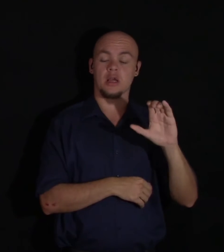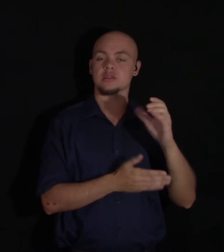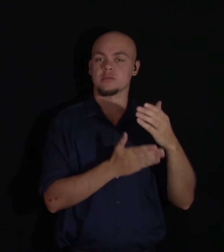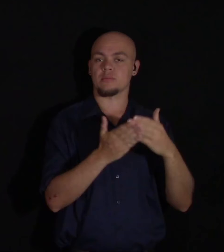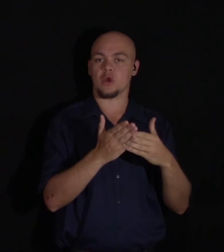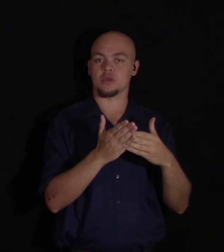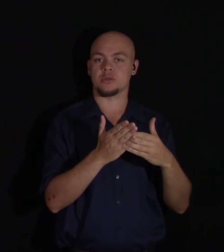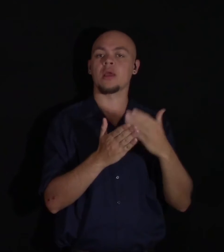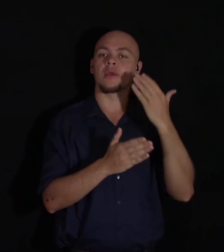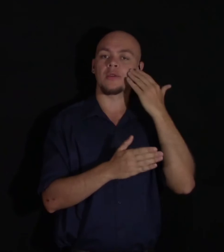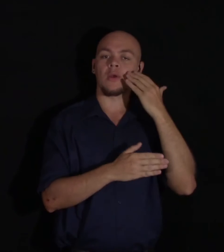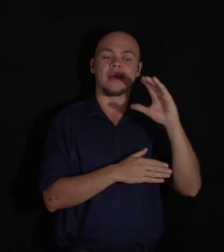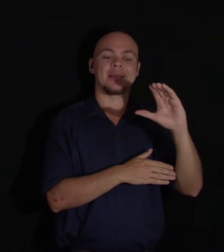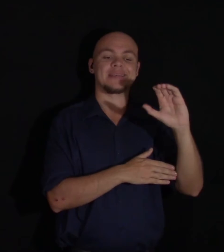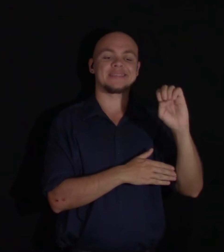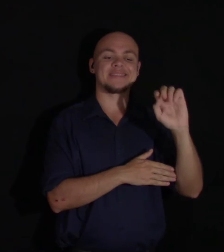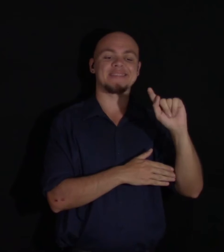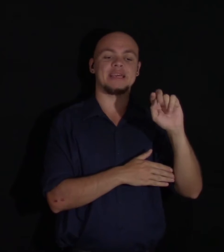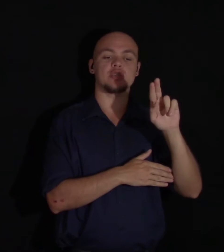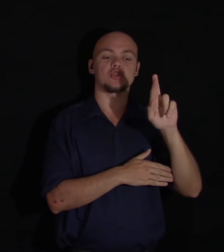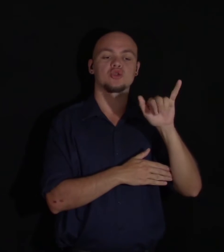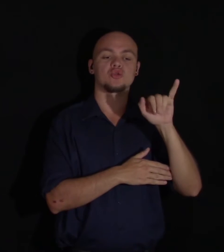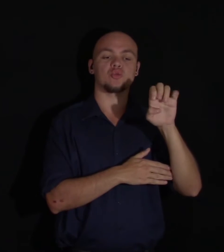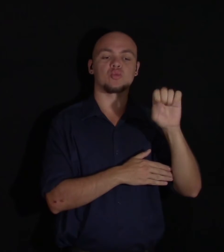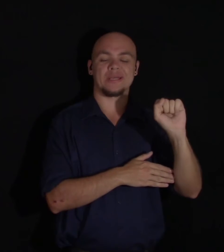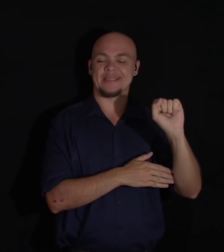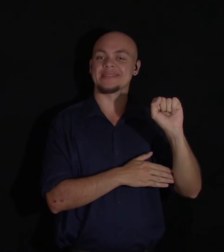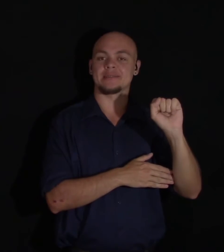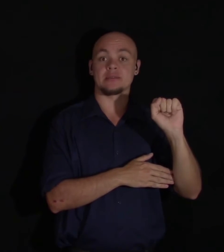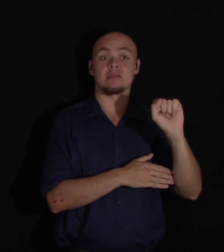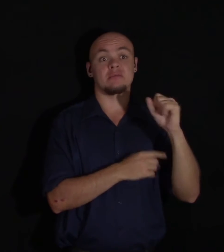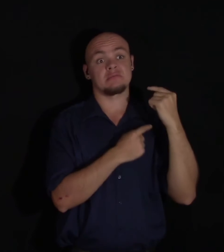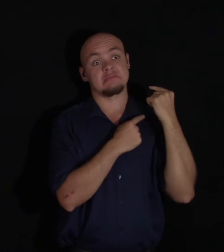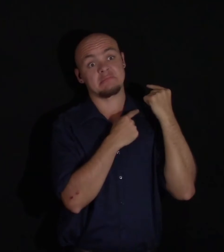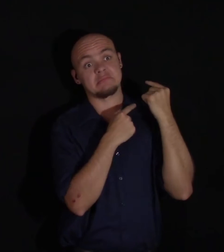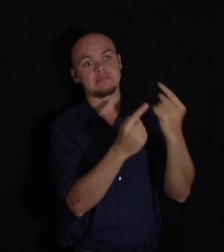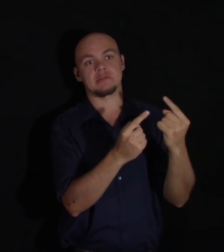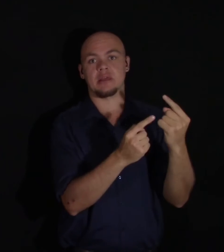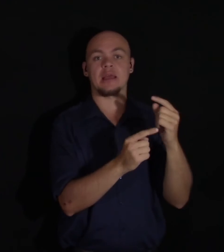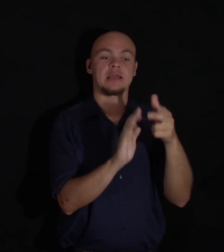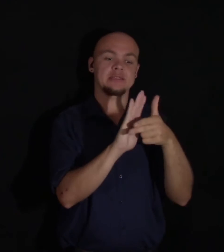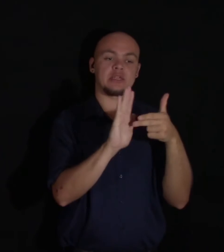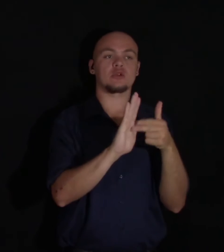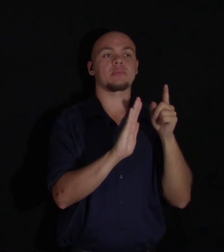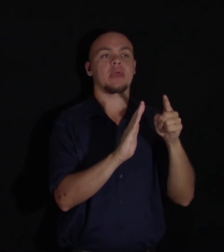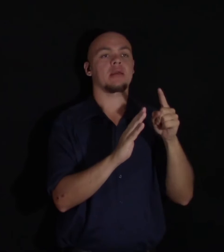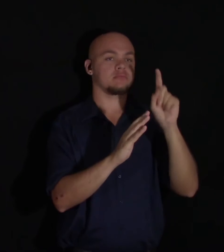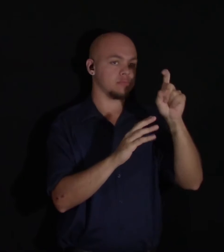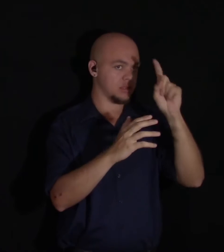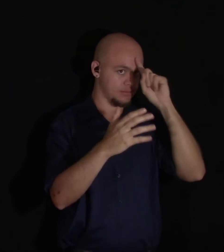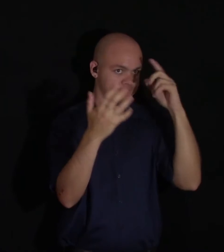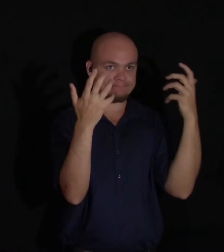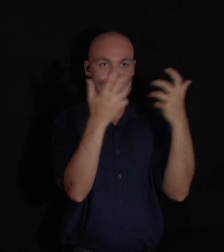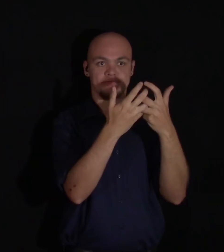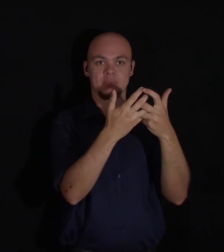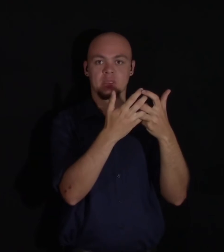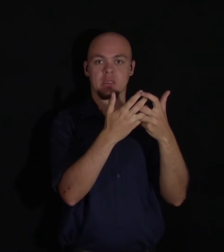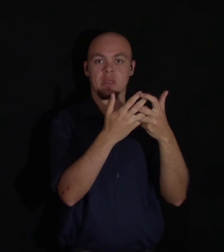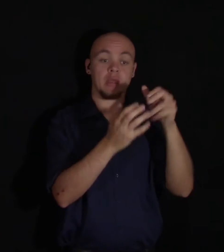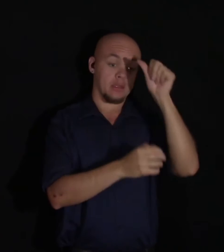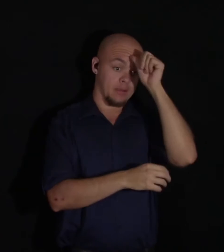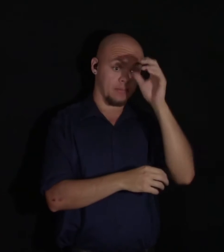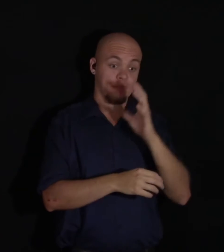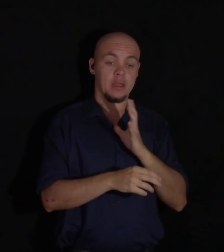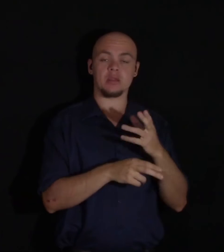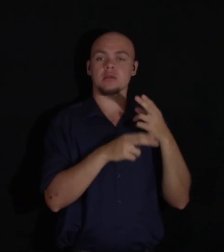after centuries of being forced to fulfill these stereotypes, the character we've built up for a man has slowly morphed into what we now know